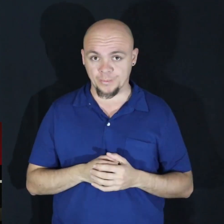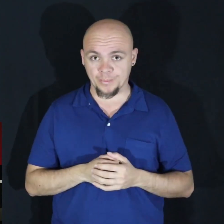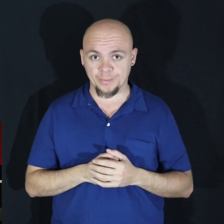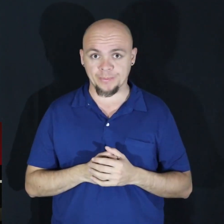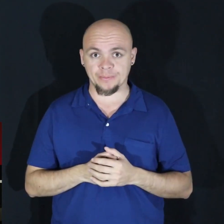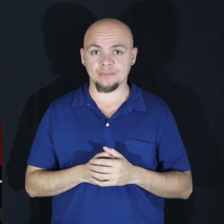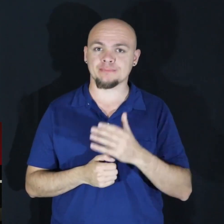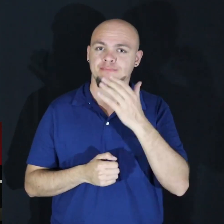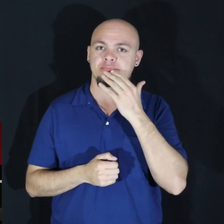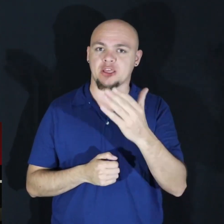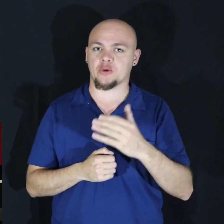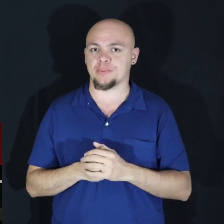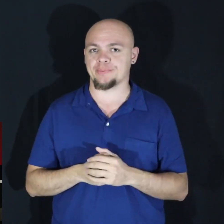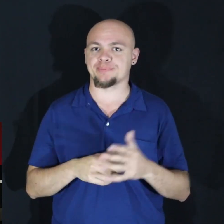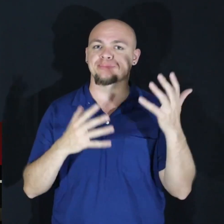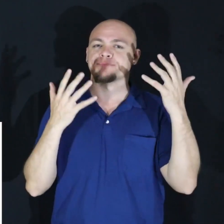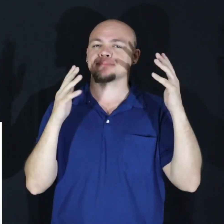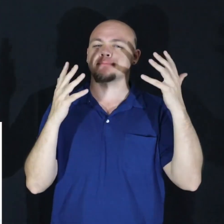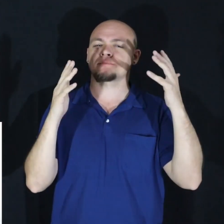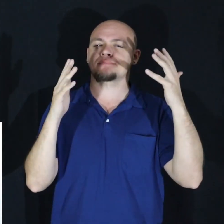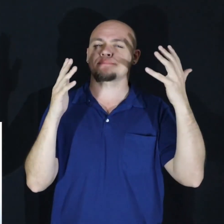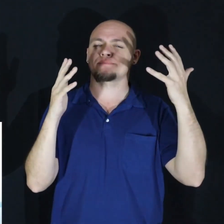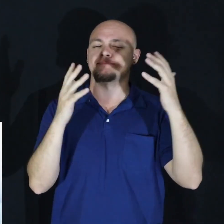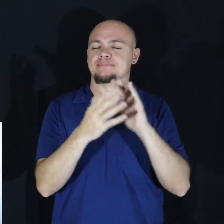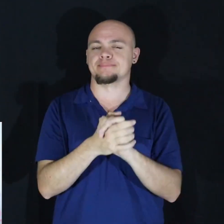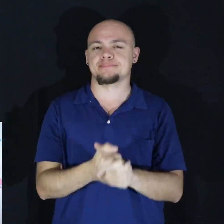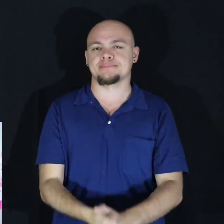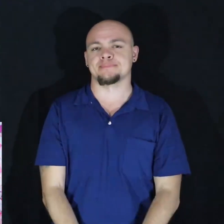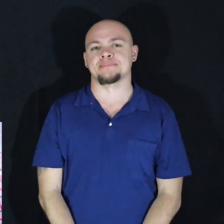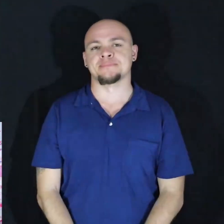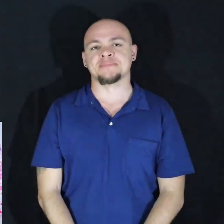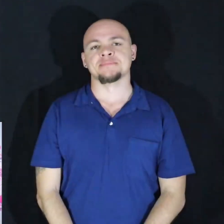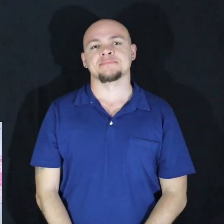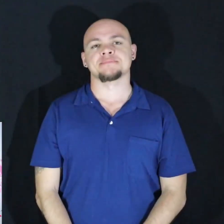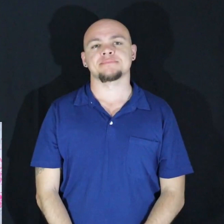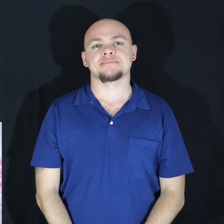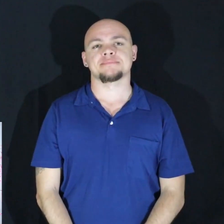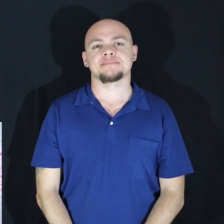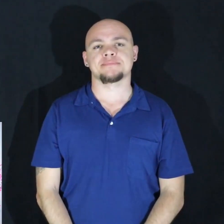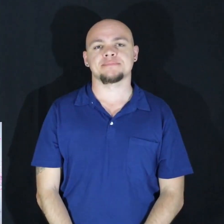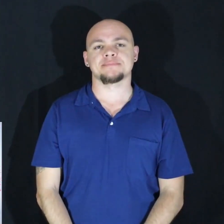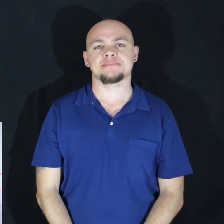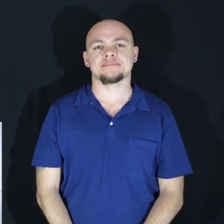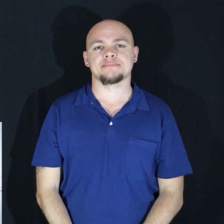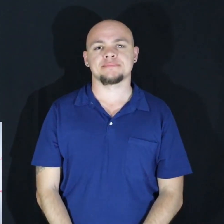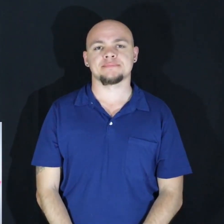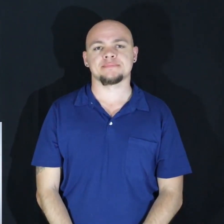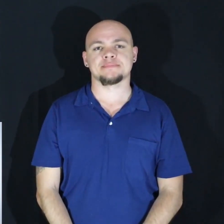Thank you.